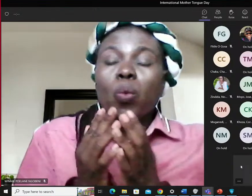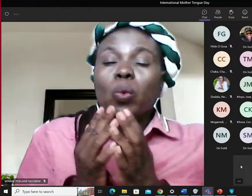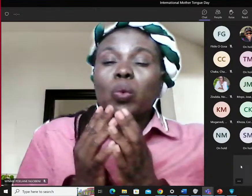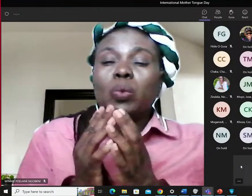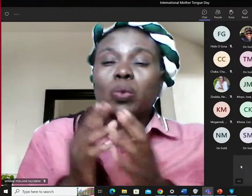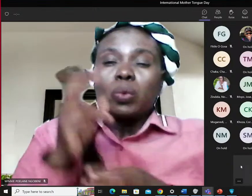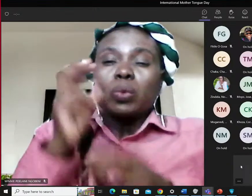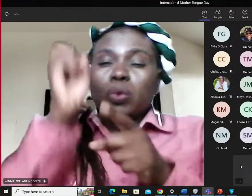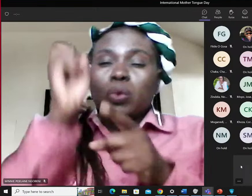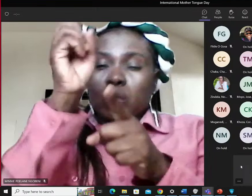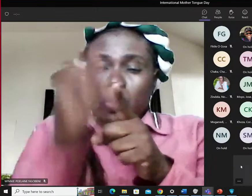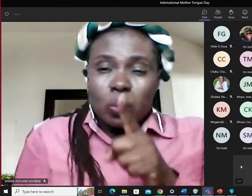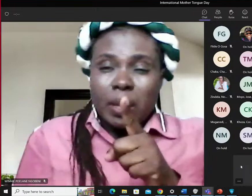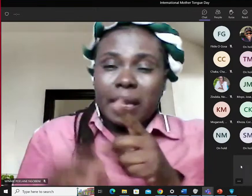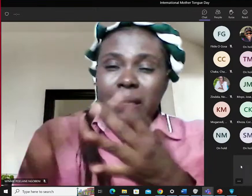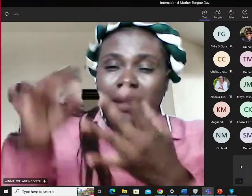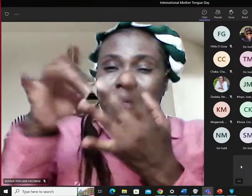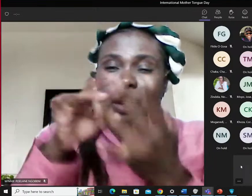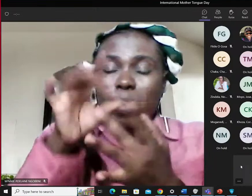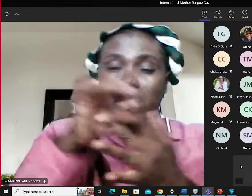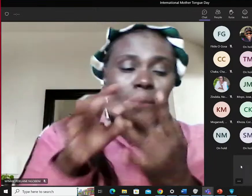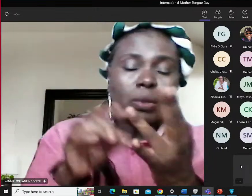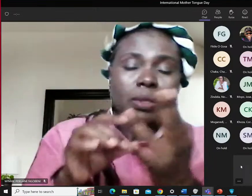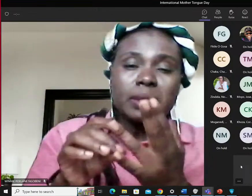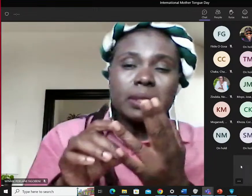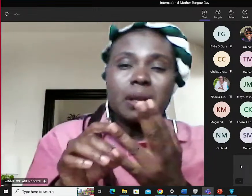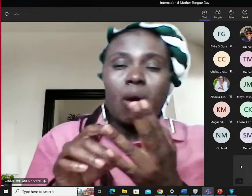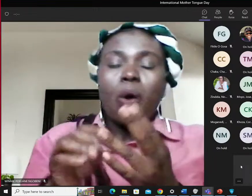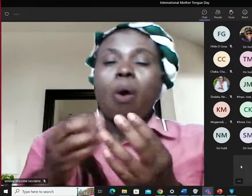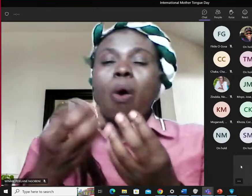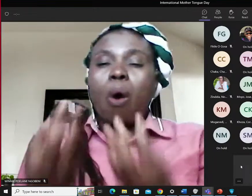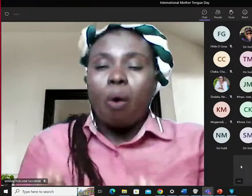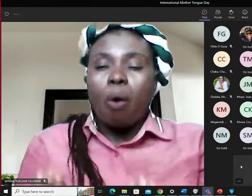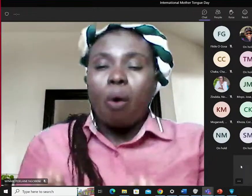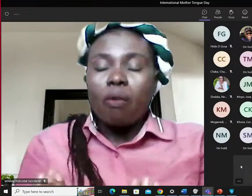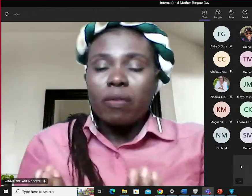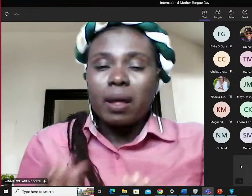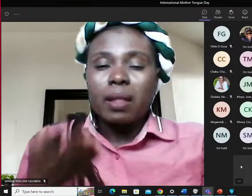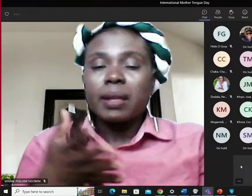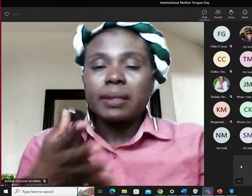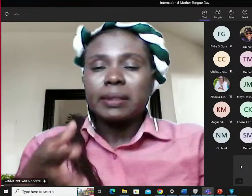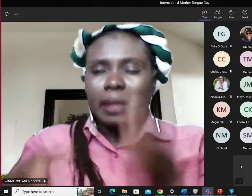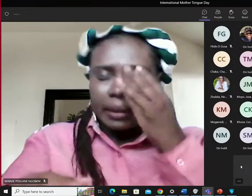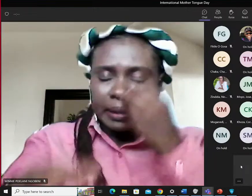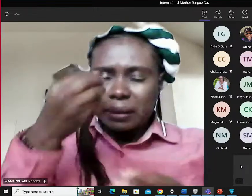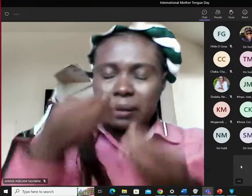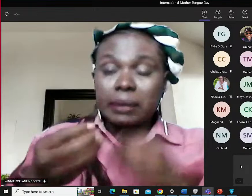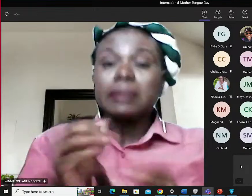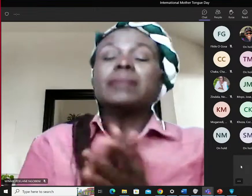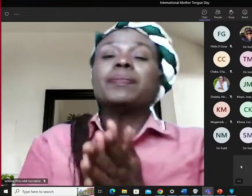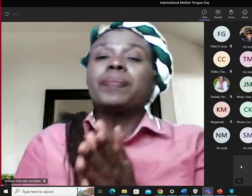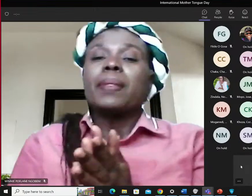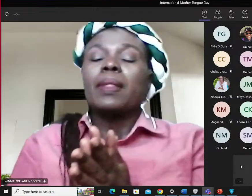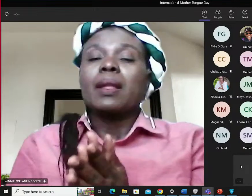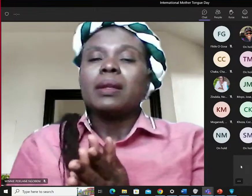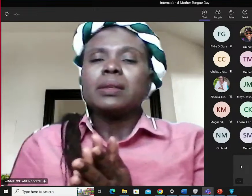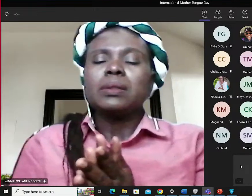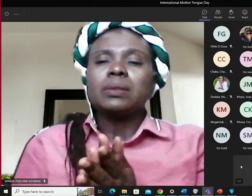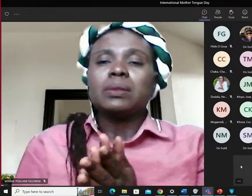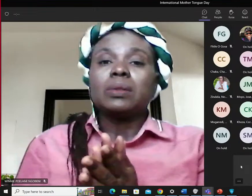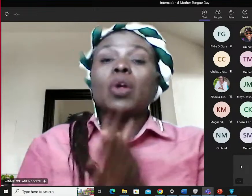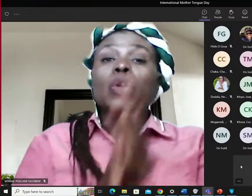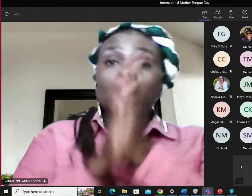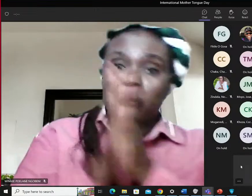particular choices regarding media of instruction. And 3, to make recommendations for